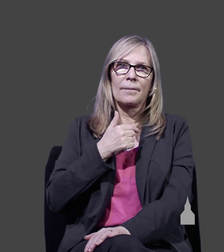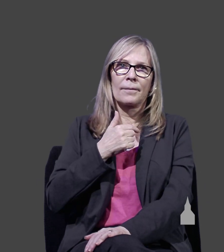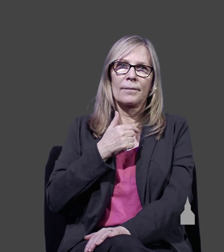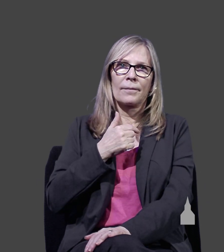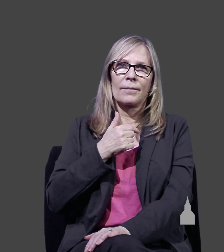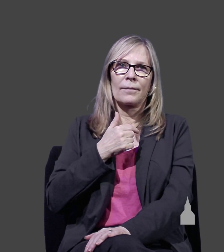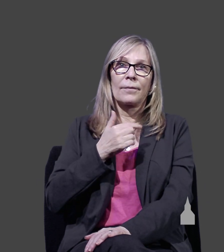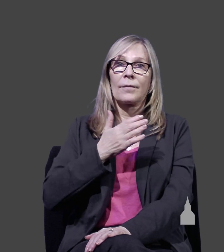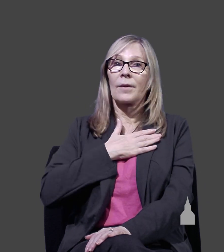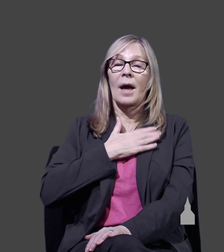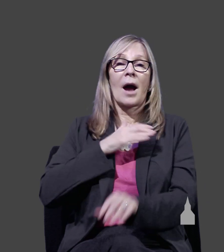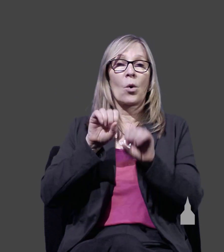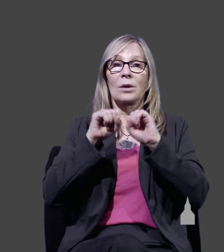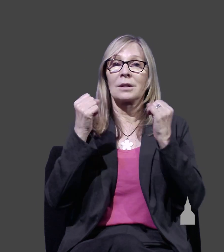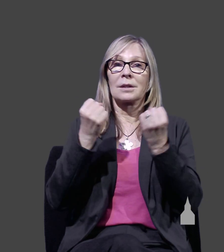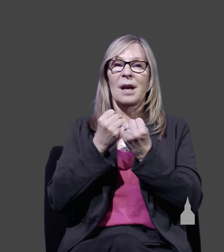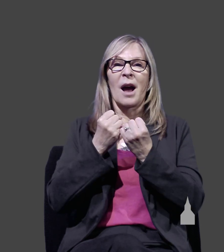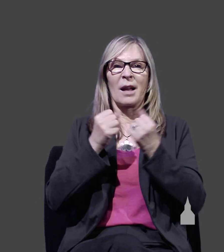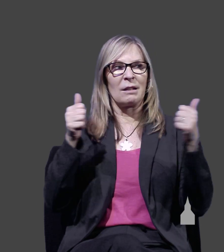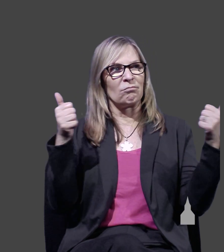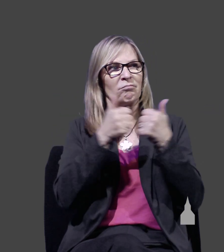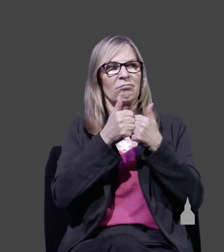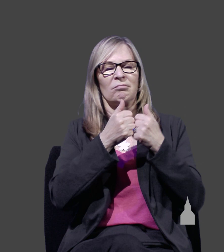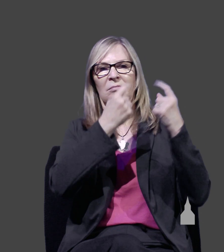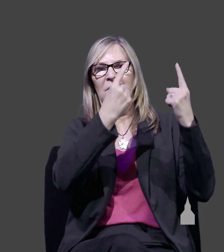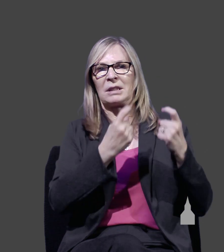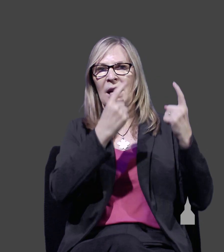Lord, our society tests us.